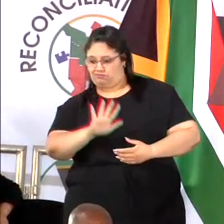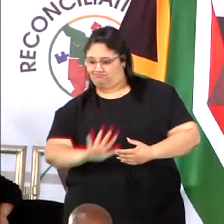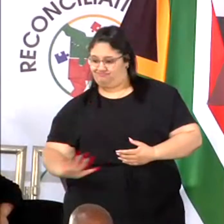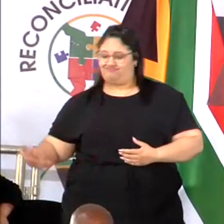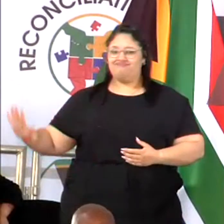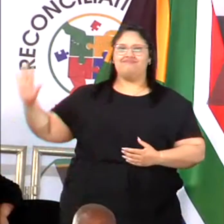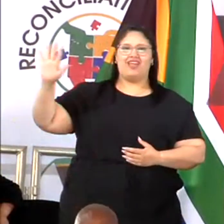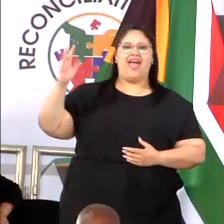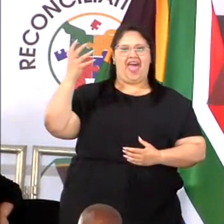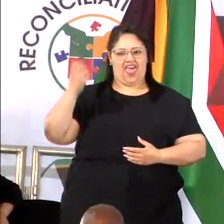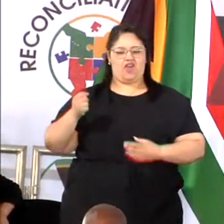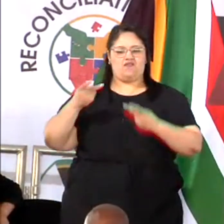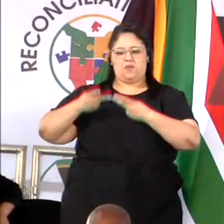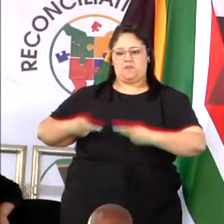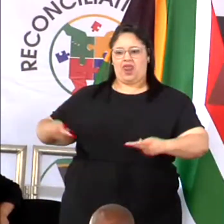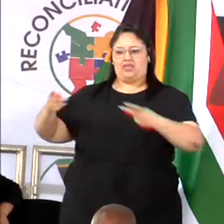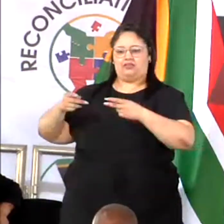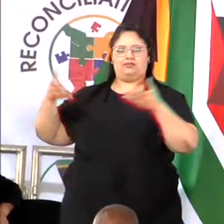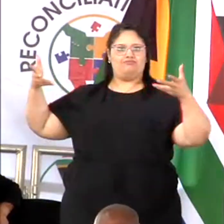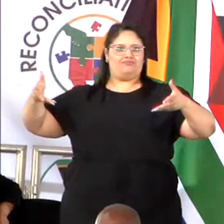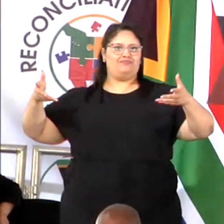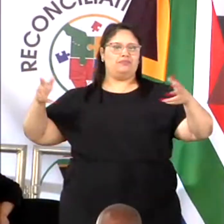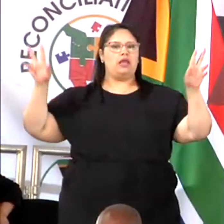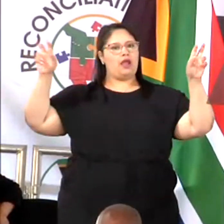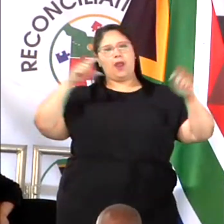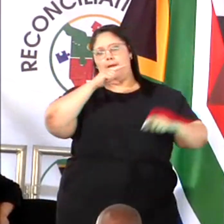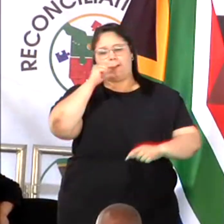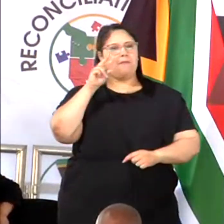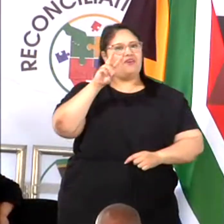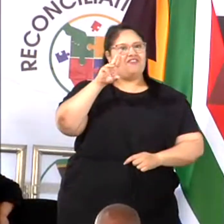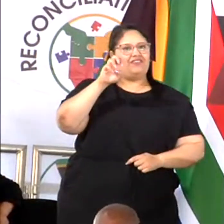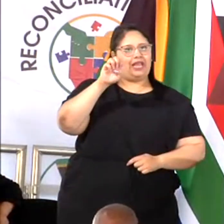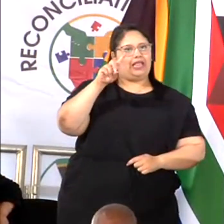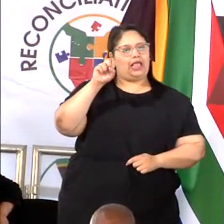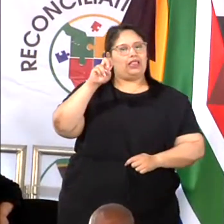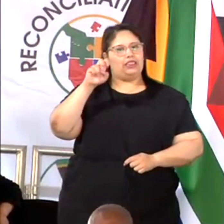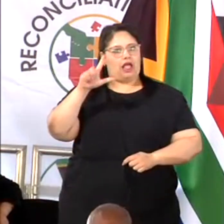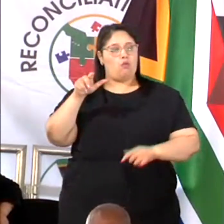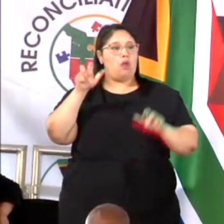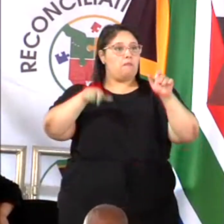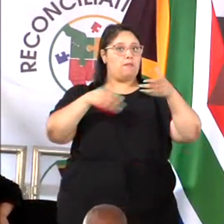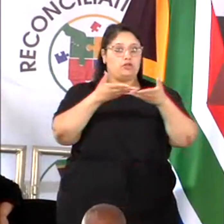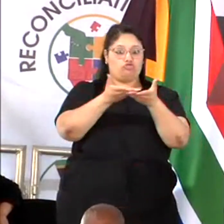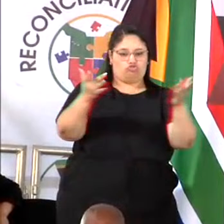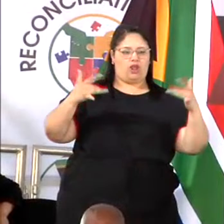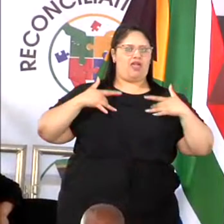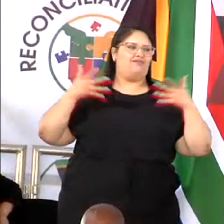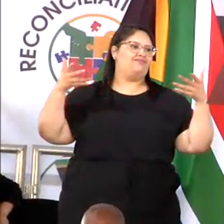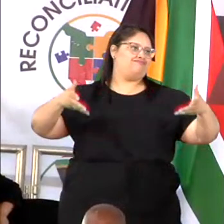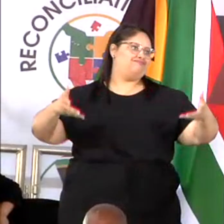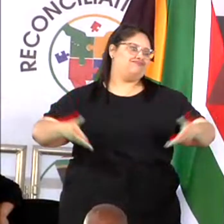there is a place called Vredendal, where people like yourselves live.